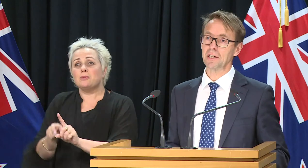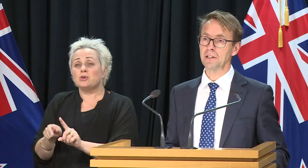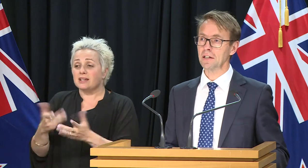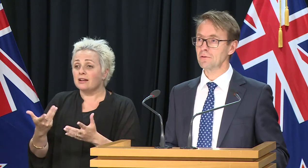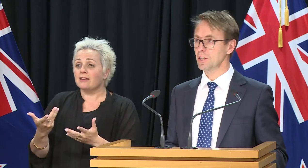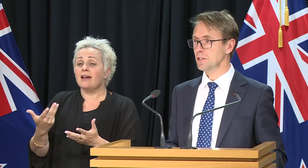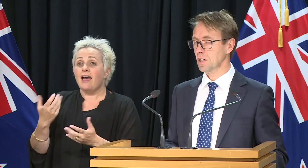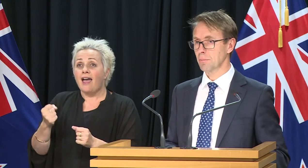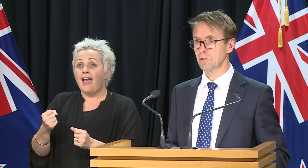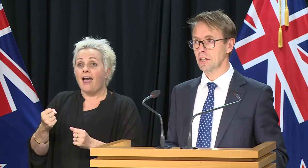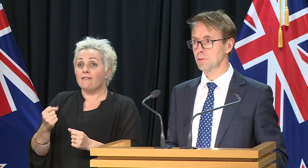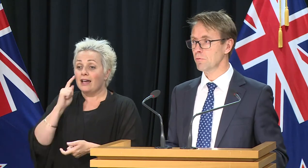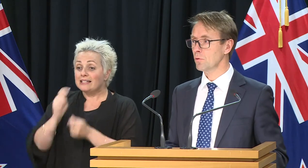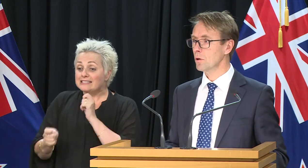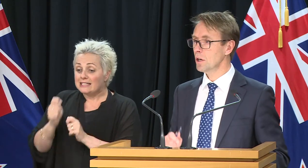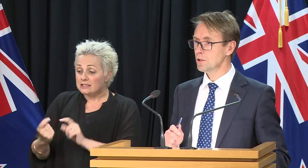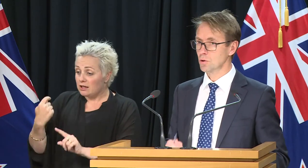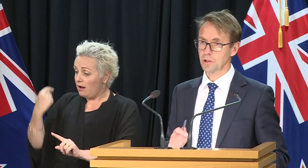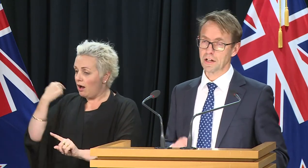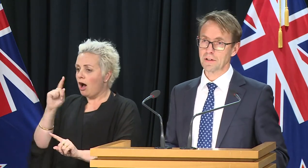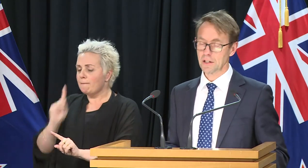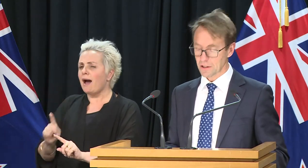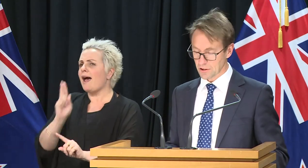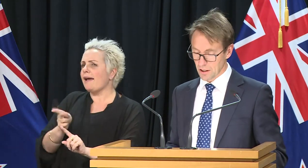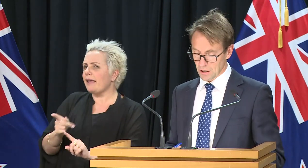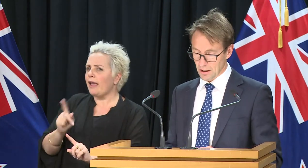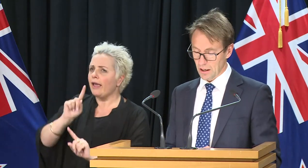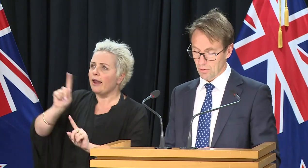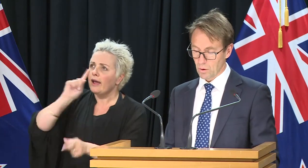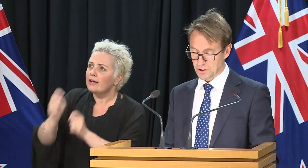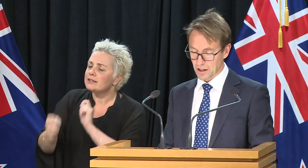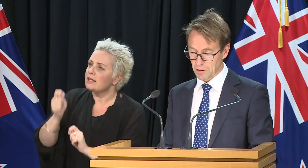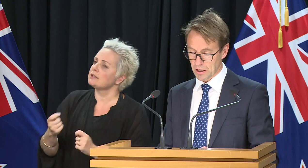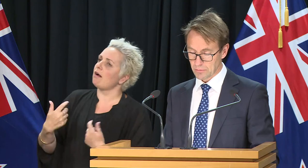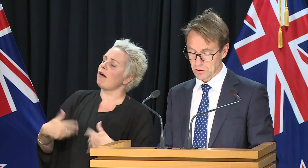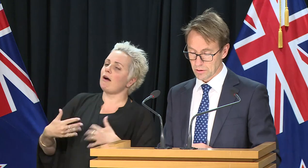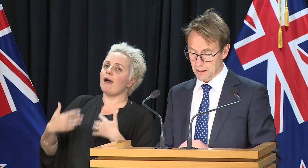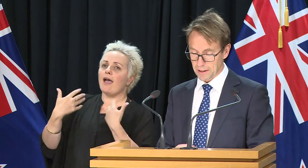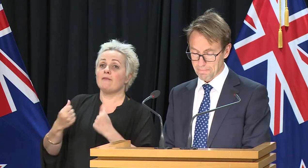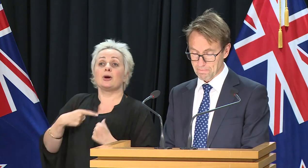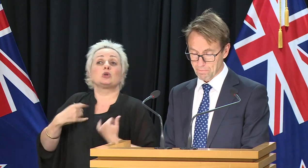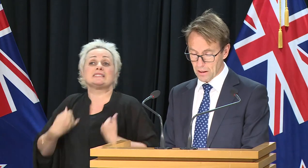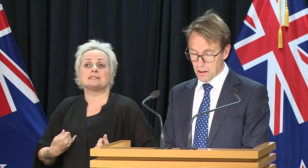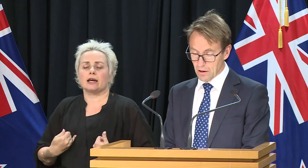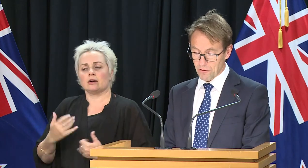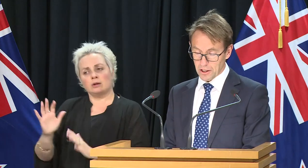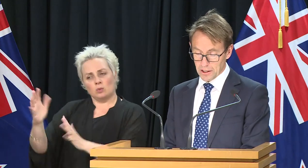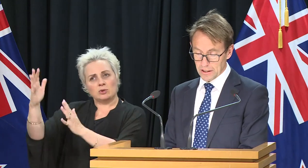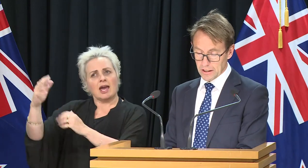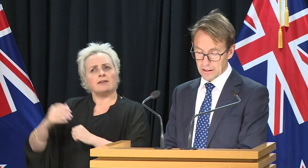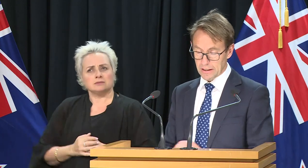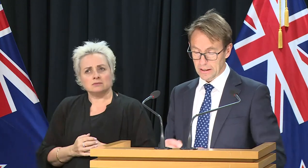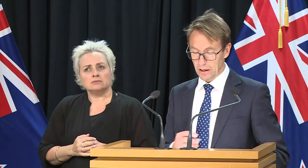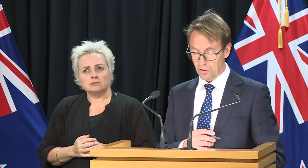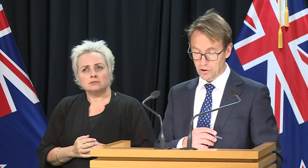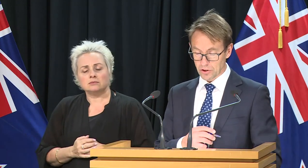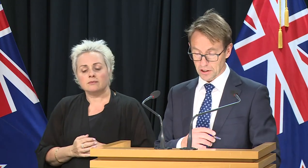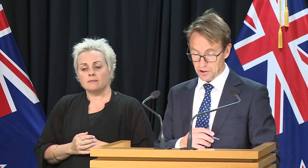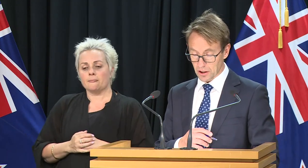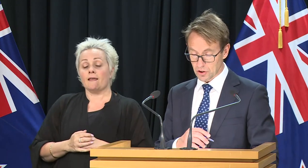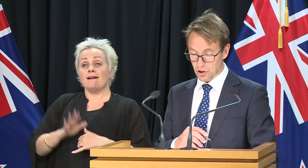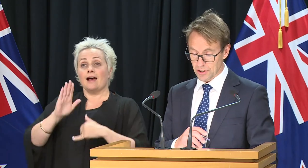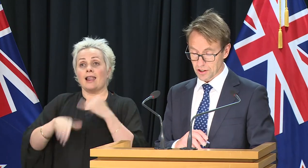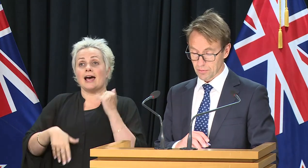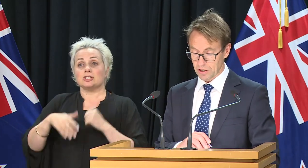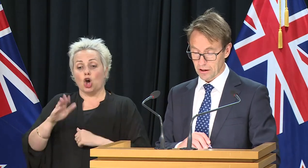despite having had a negative test a couple of days before, sought another test once they became symptomatic. Finally, on the New